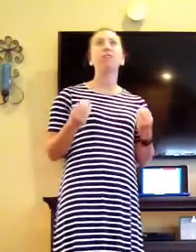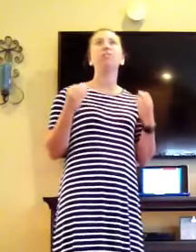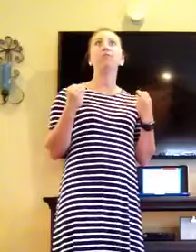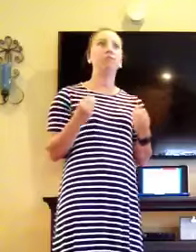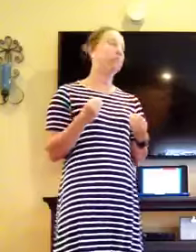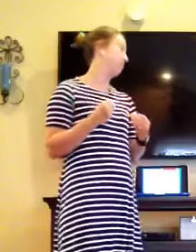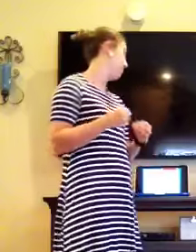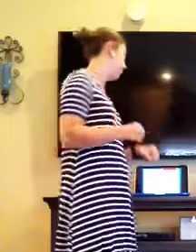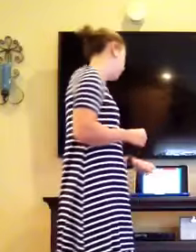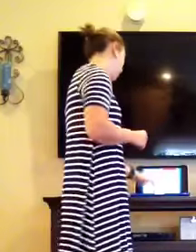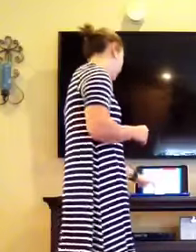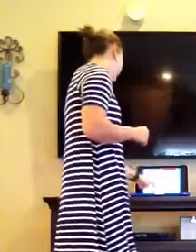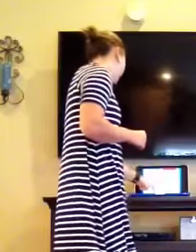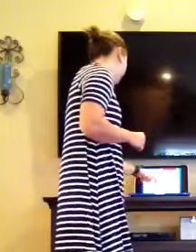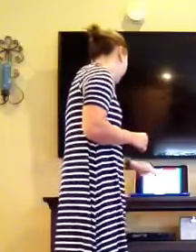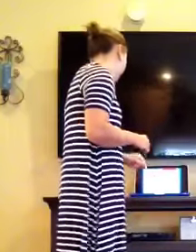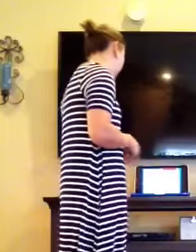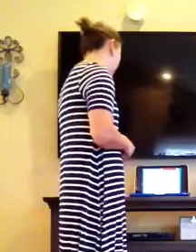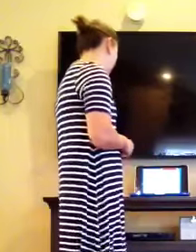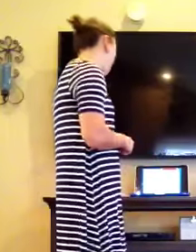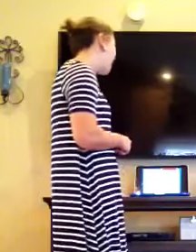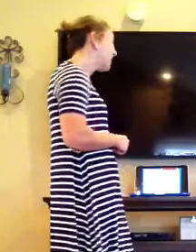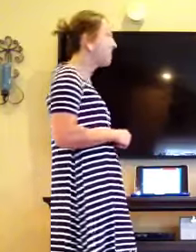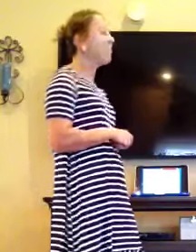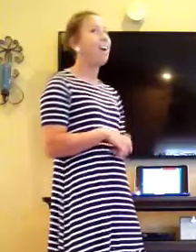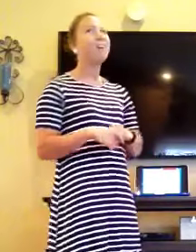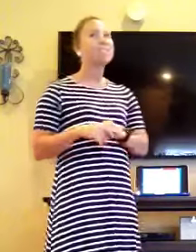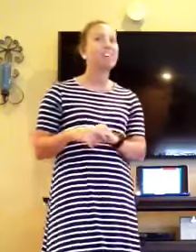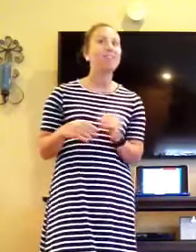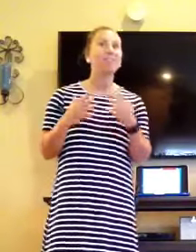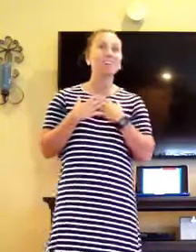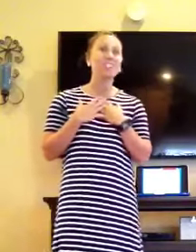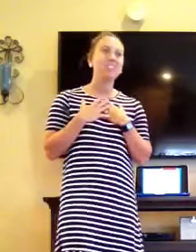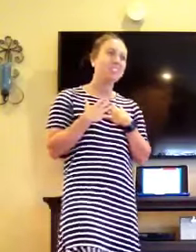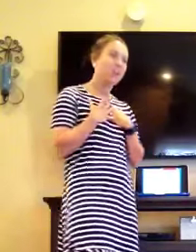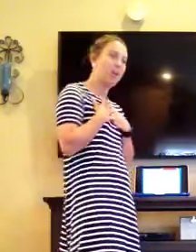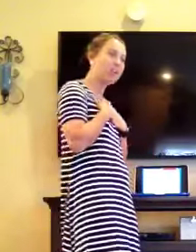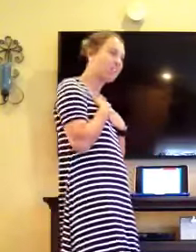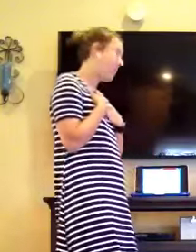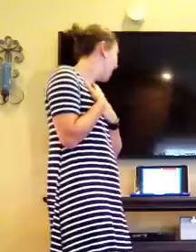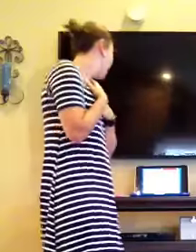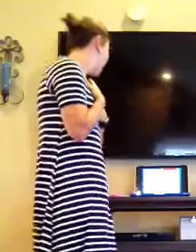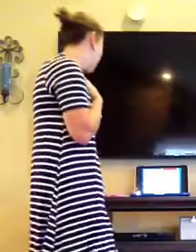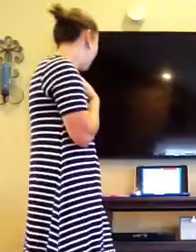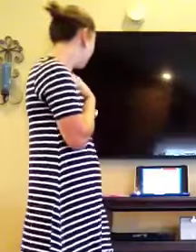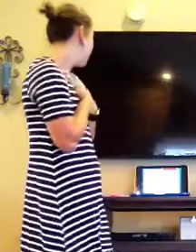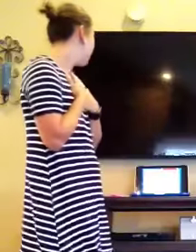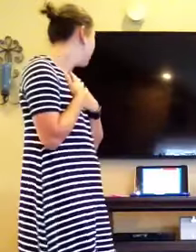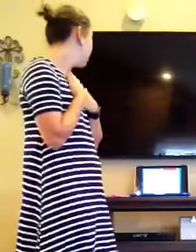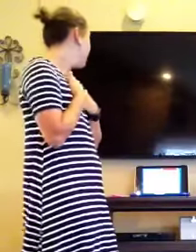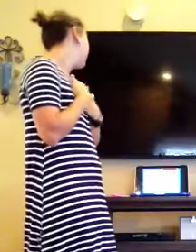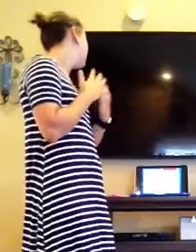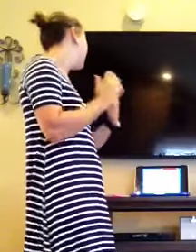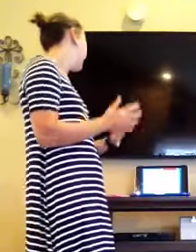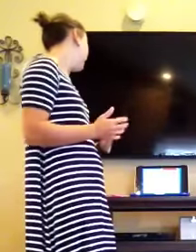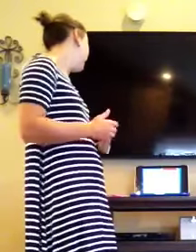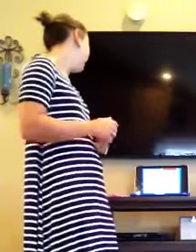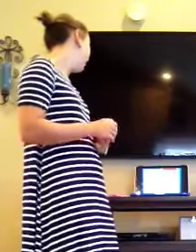for the Leader in Me program. Alright, so now it's time for us to get to work. So what you're going to do is create a list of